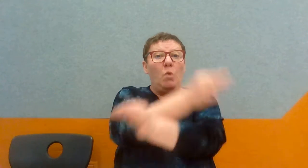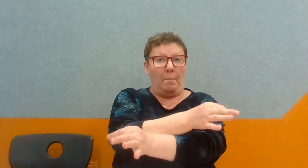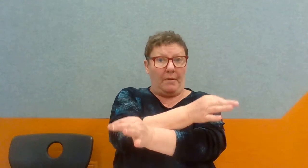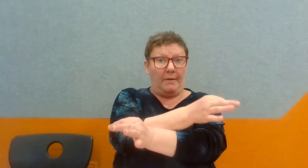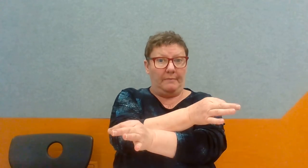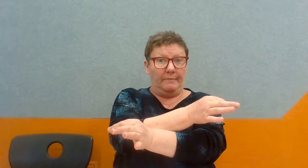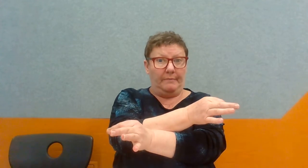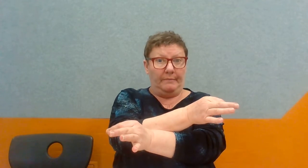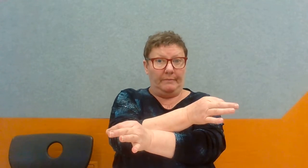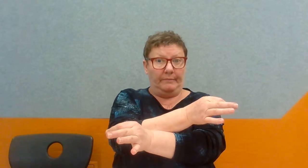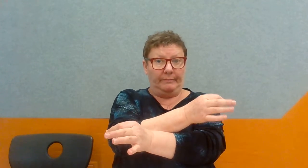Swap.